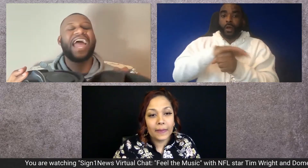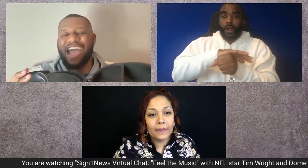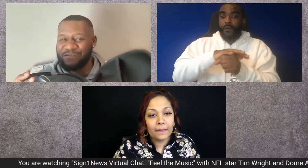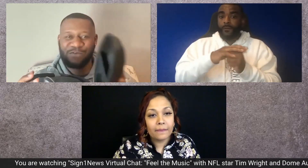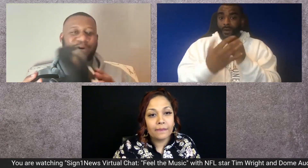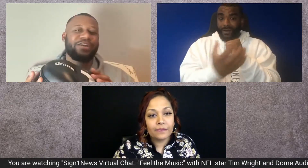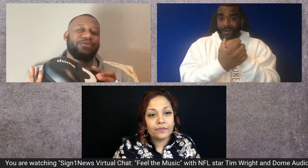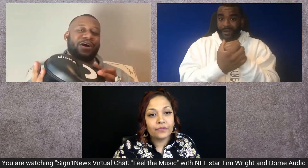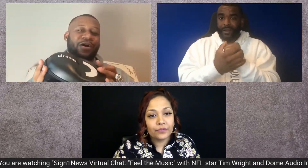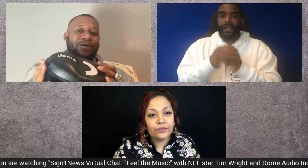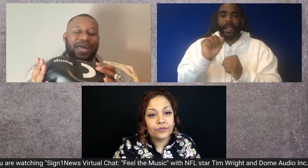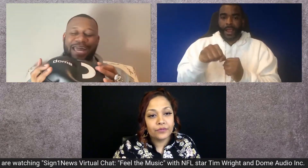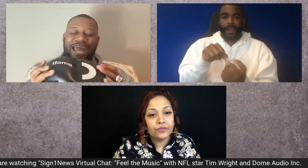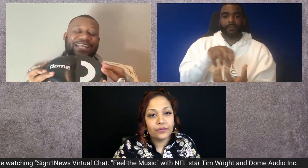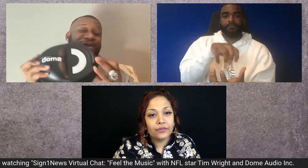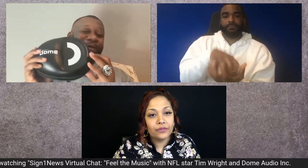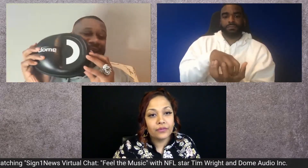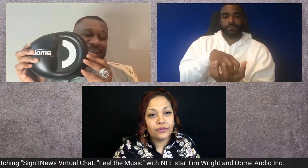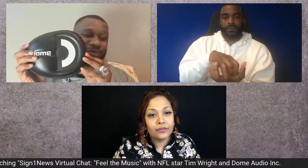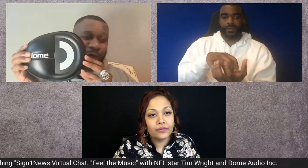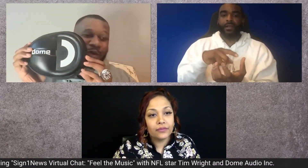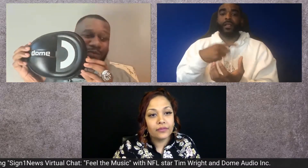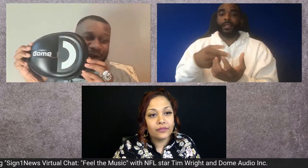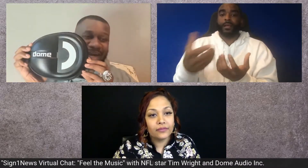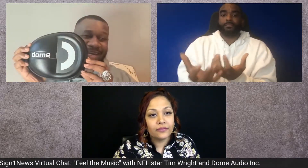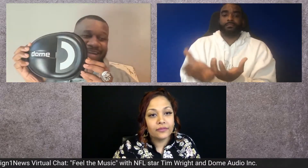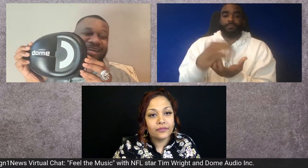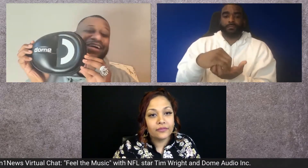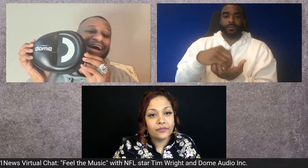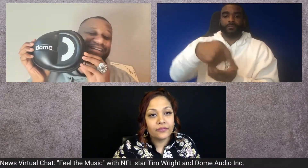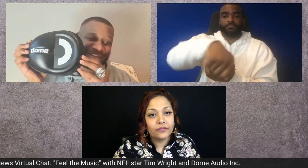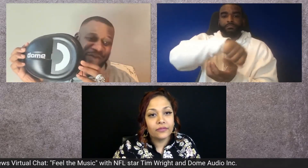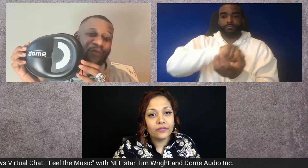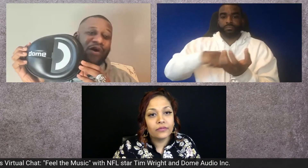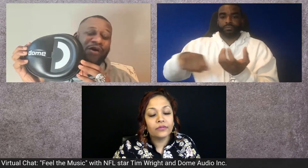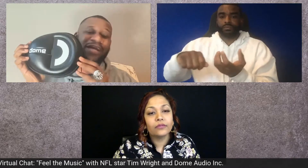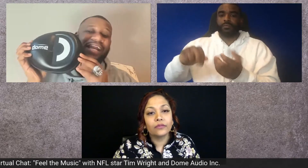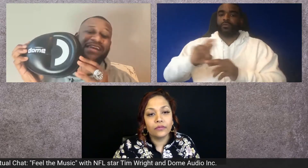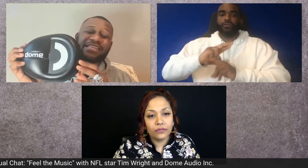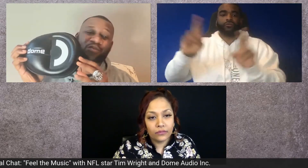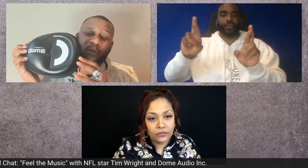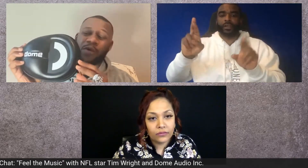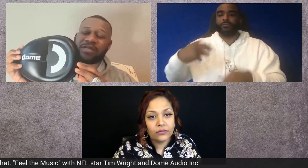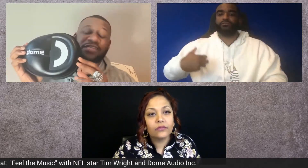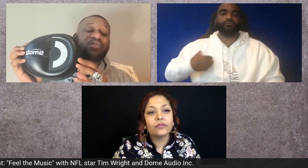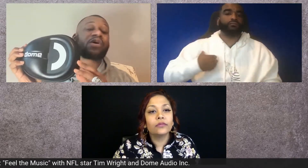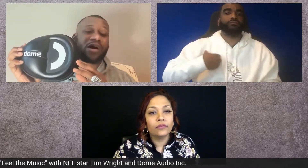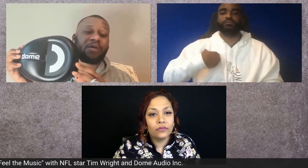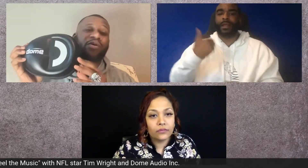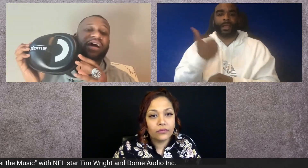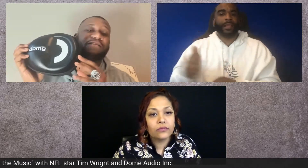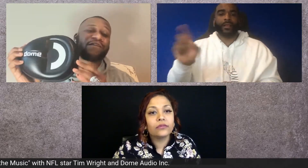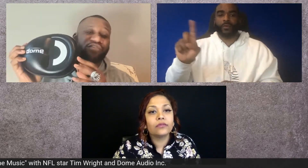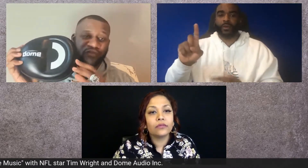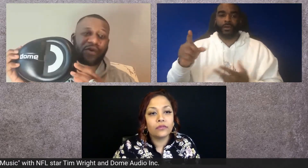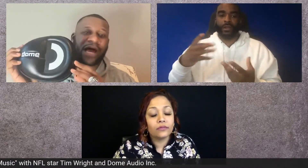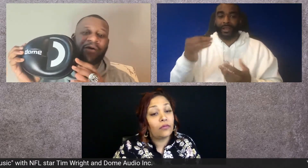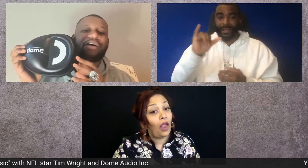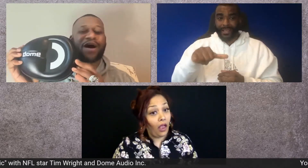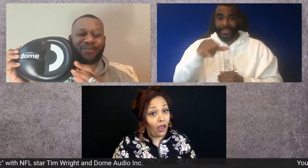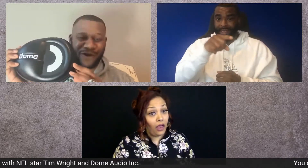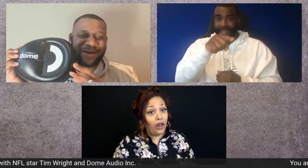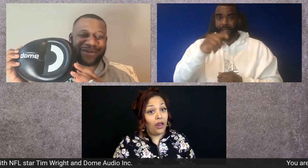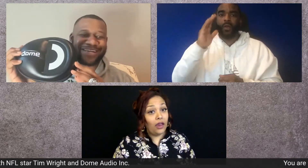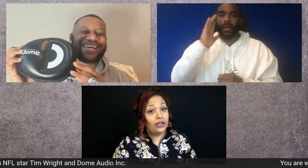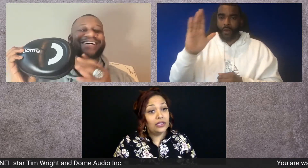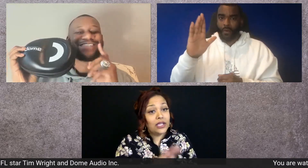charge everywhere you go. And so that's what we're bringing to the world, and this will come with our first rollout